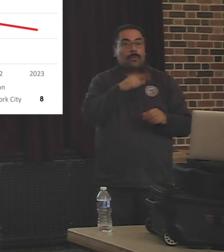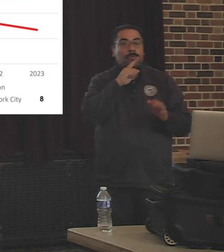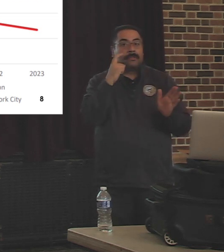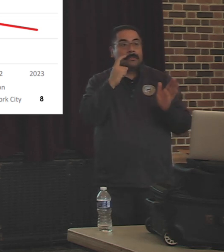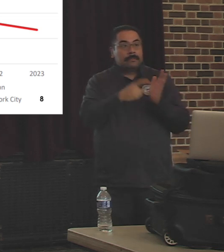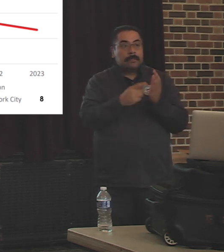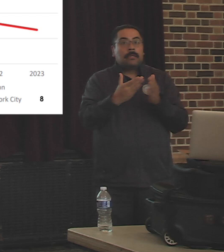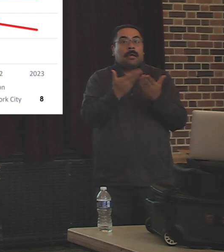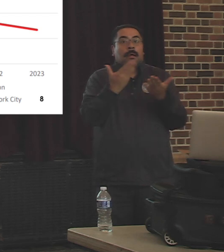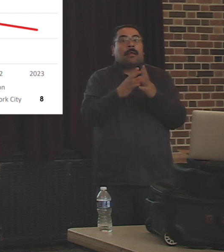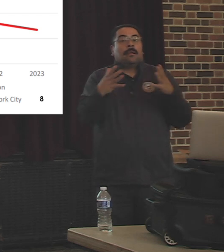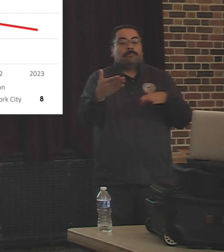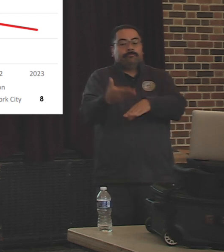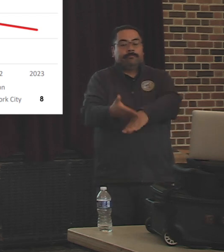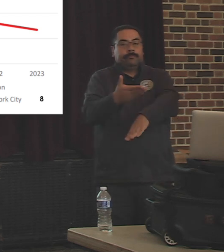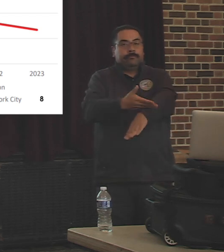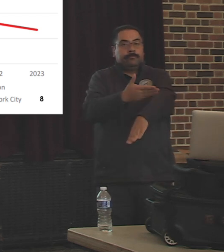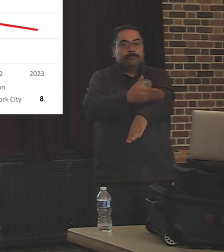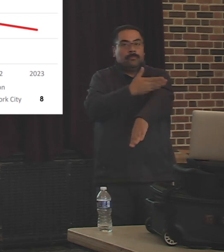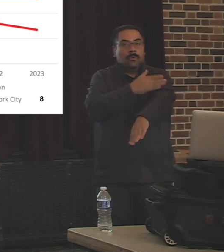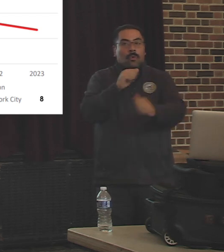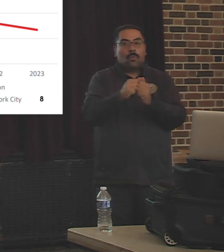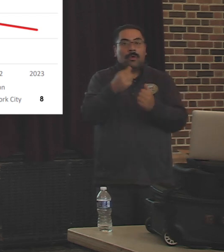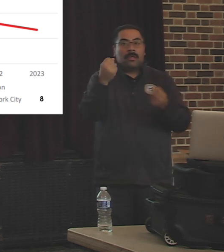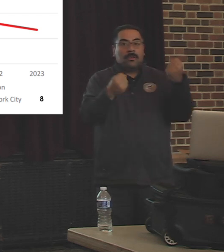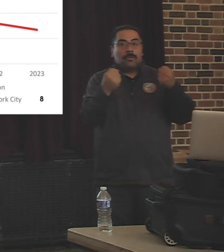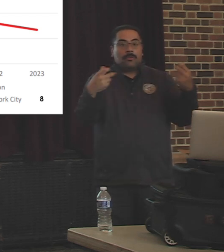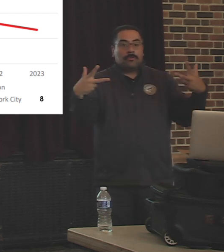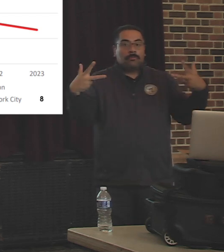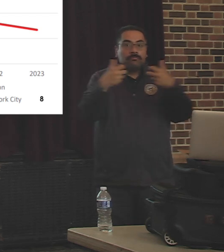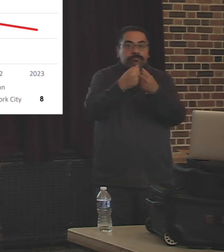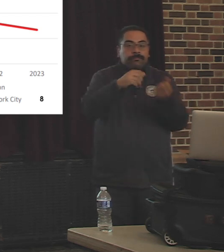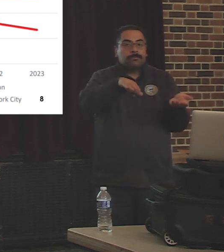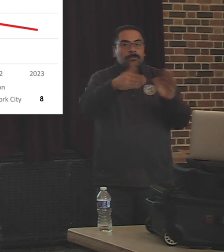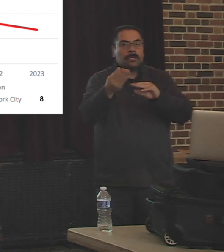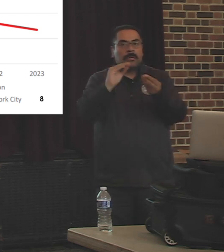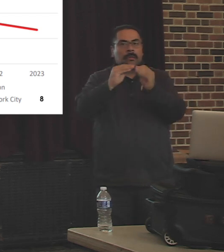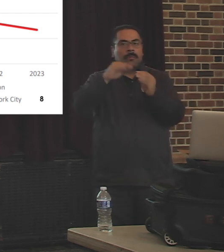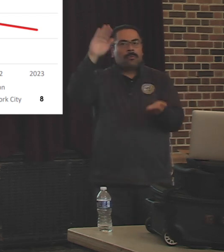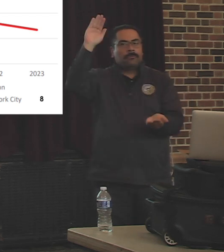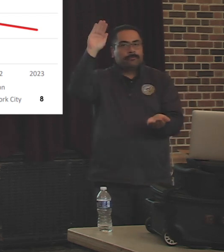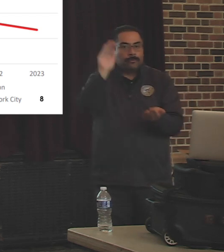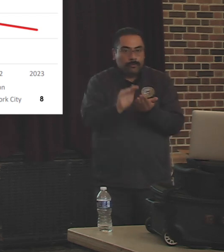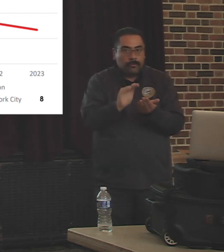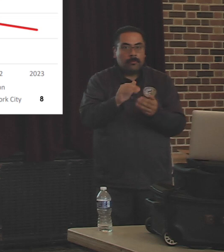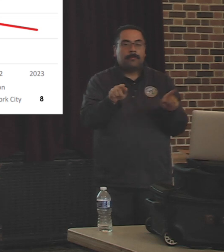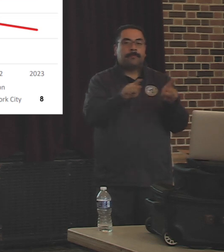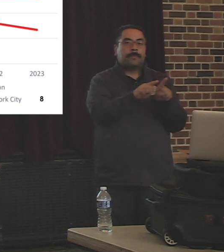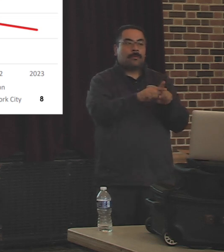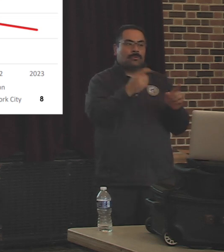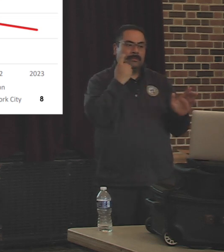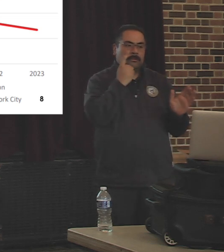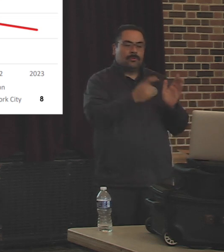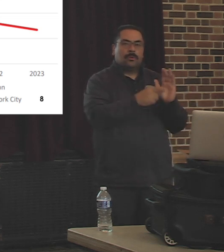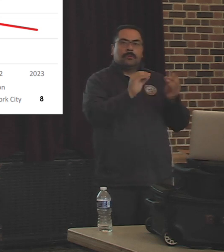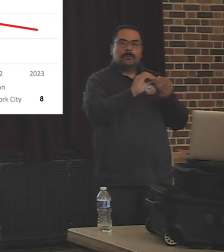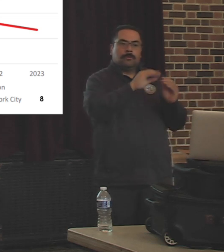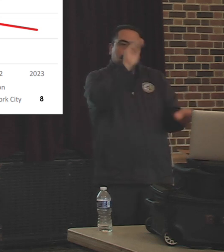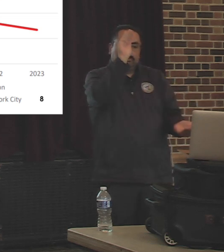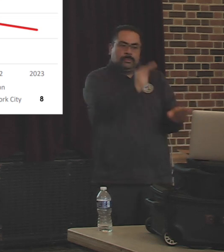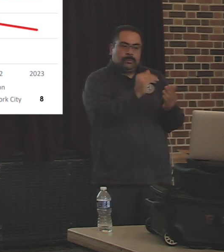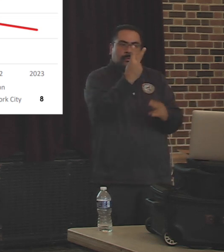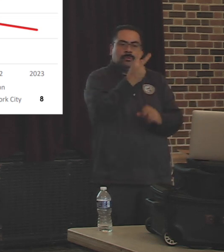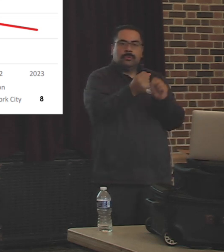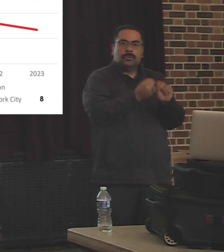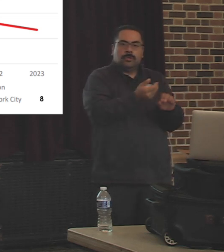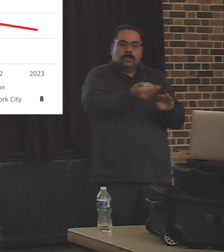of progress in terms of those traffic fatalities numbers coming down. We've seen a really dramatic decrease in the last 2 years,